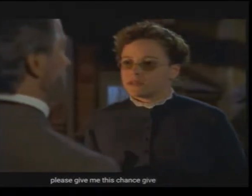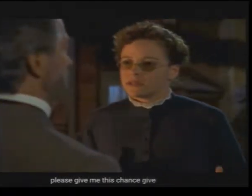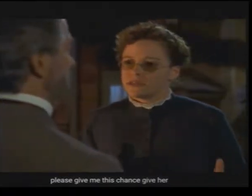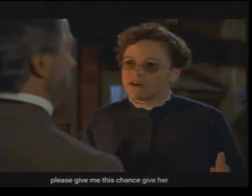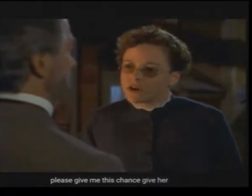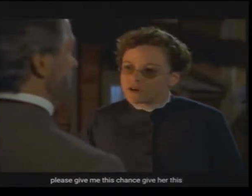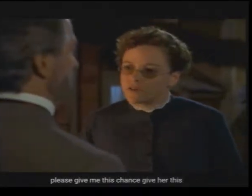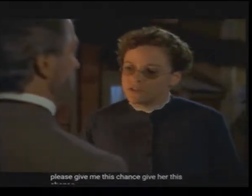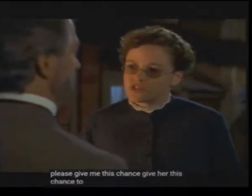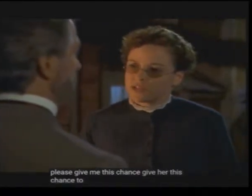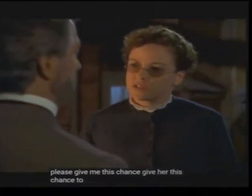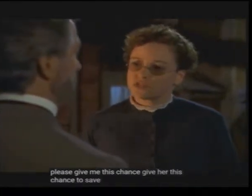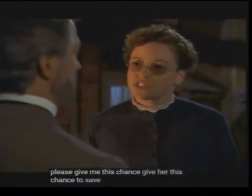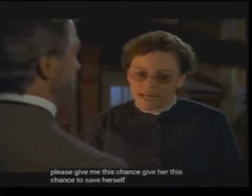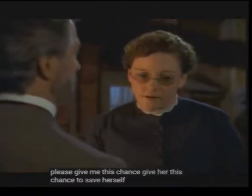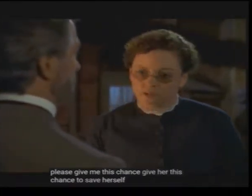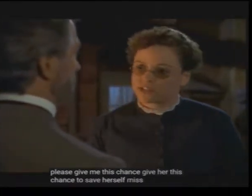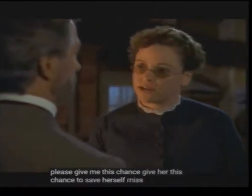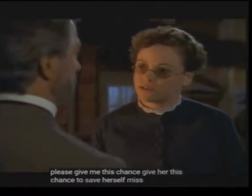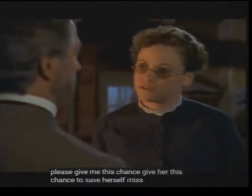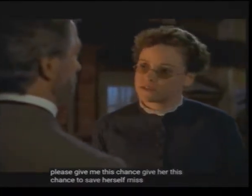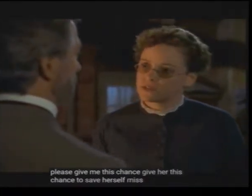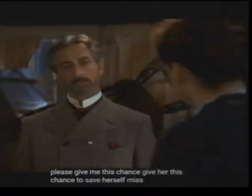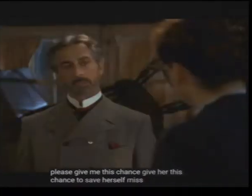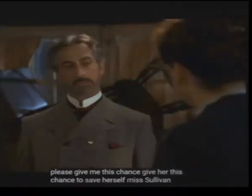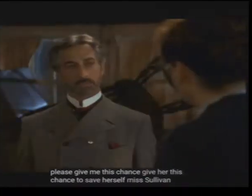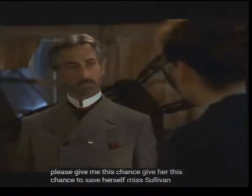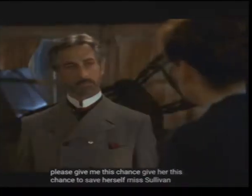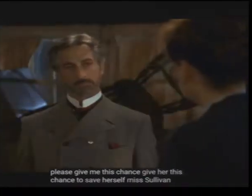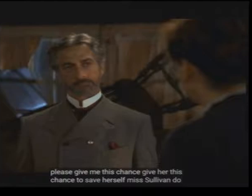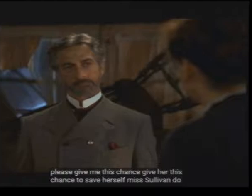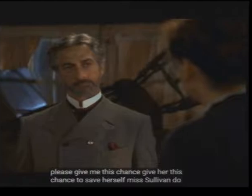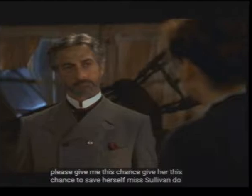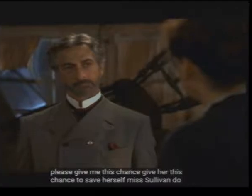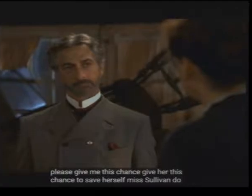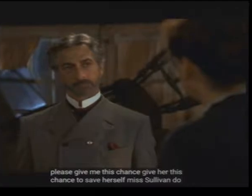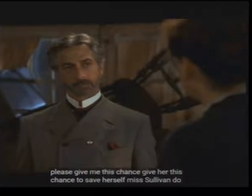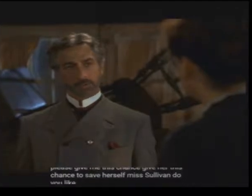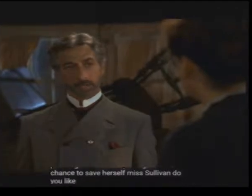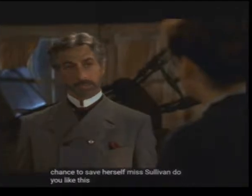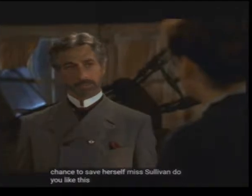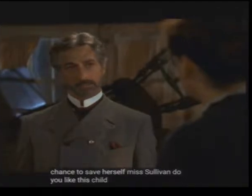Give her this chance to save herself. Miss Sullivan, do you like this child?